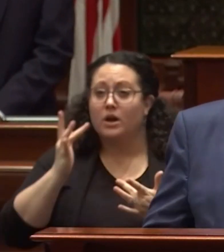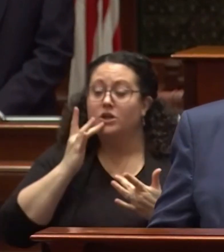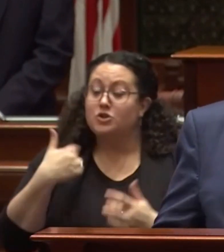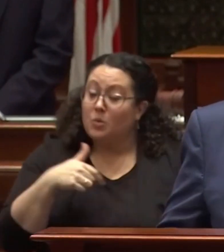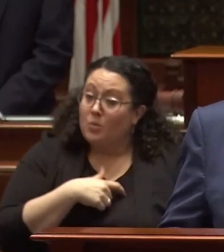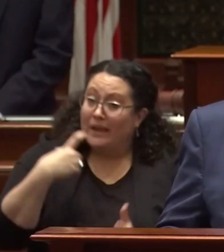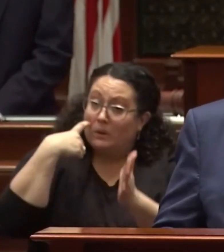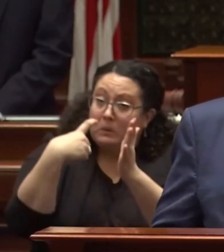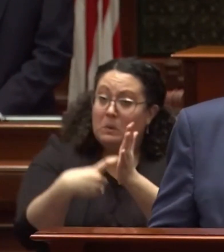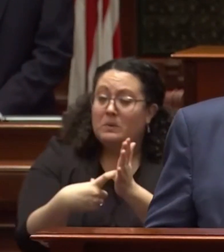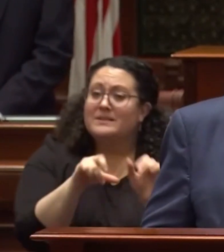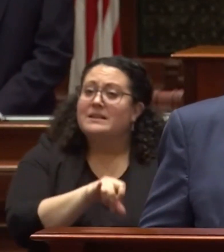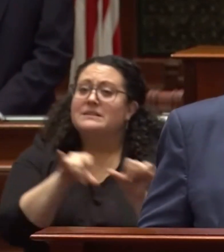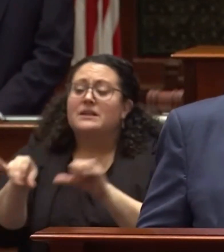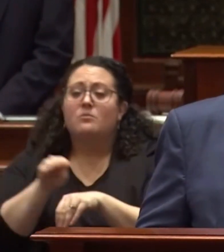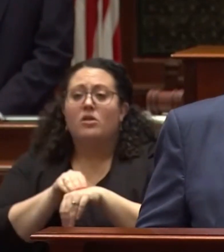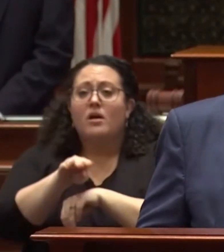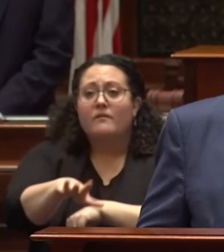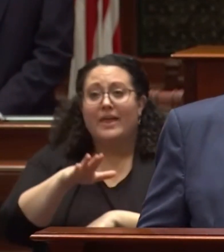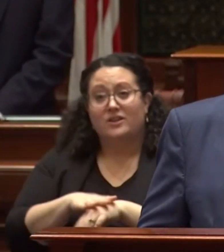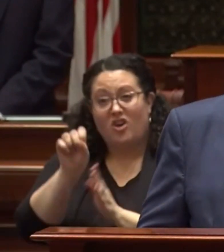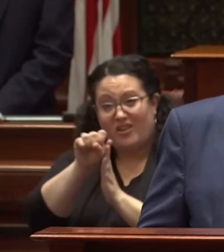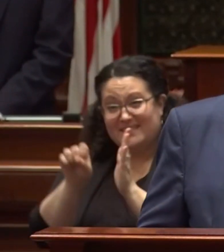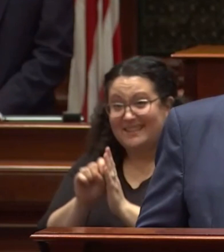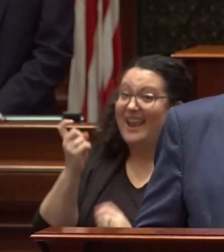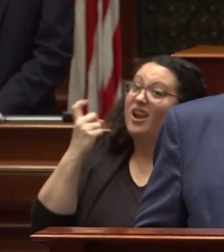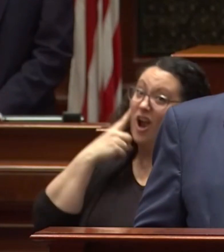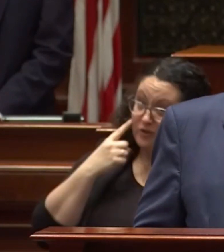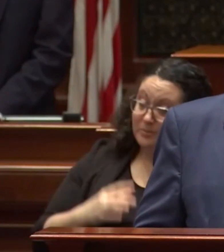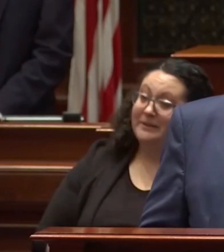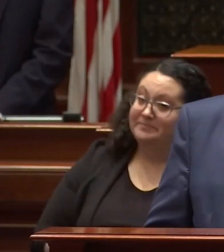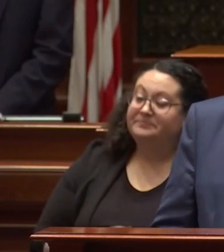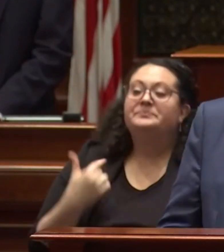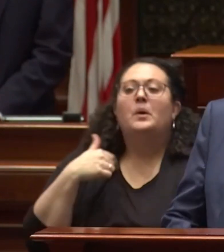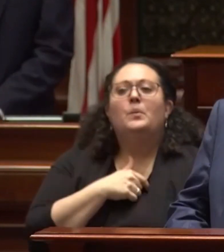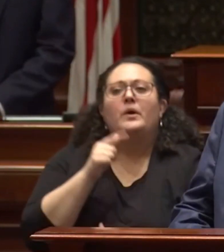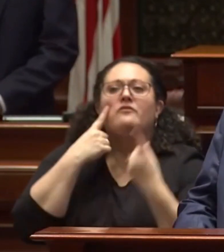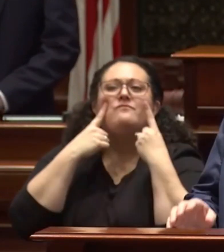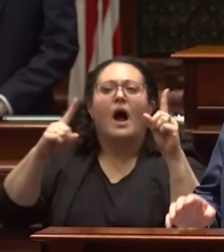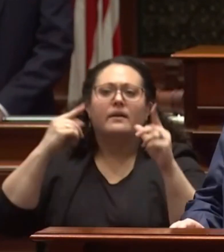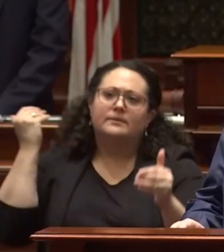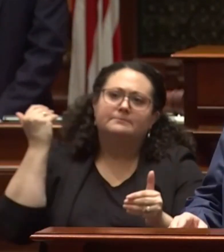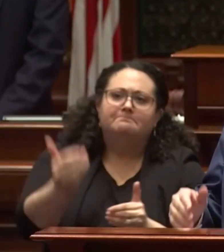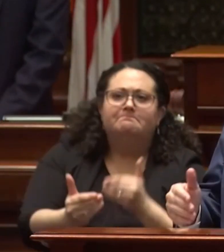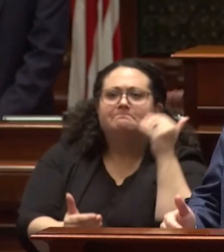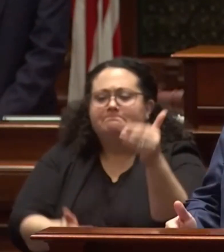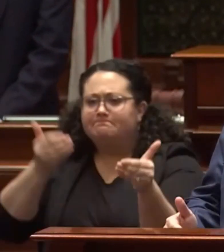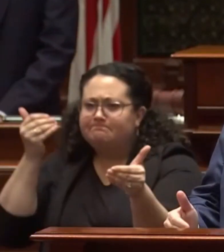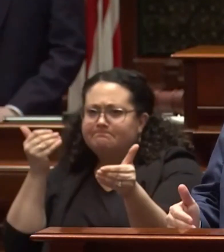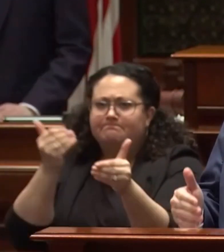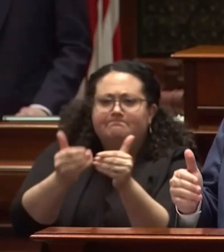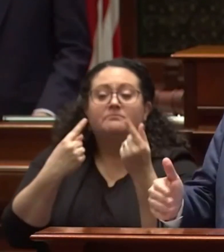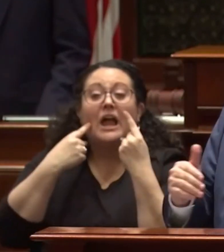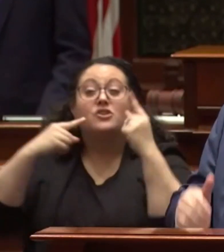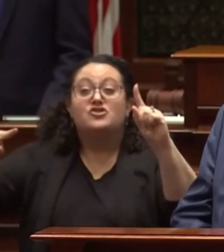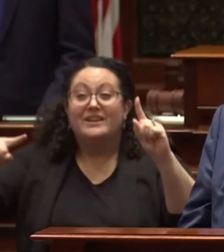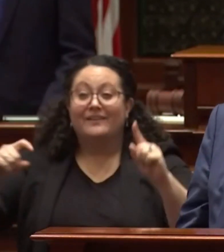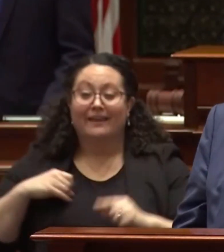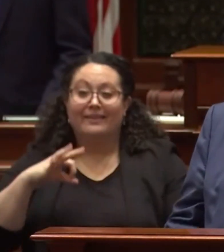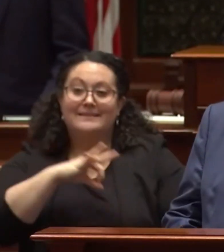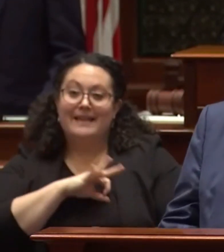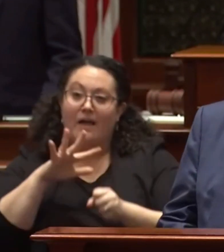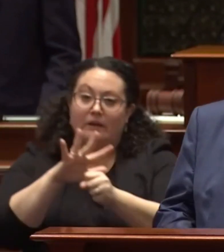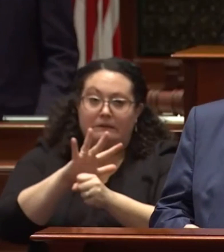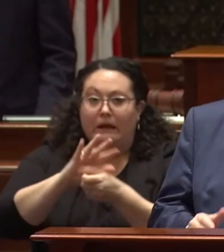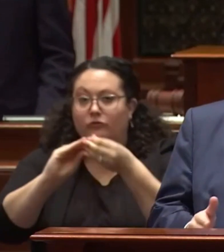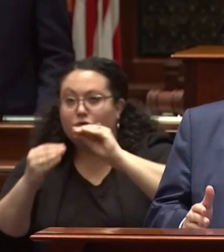it's also having a similar effect on state government. We're finally moving closer to achieving the staffing